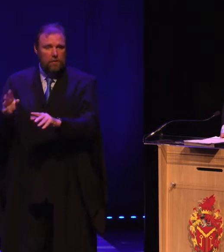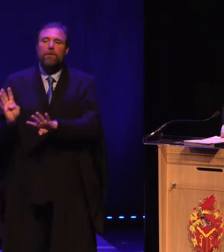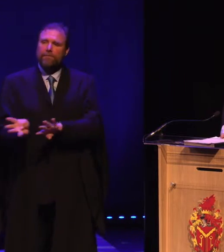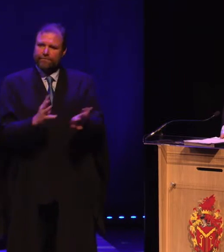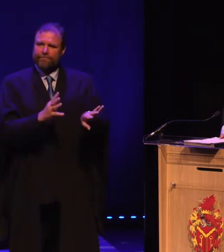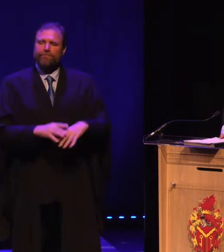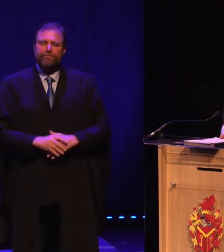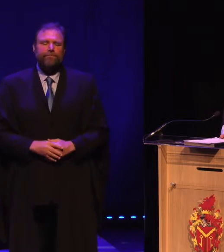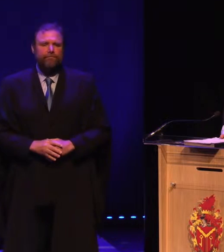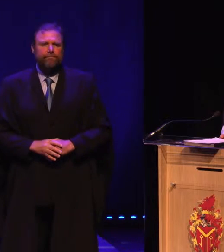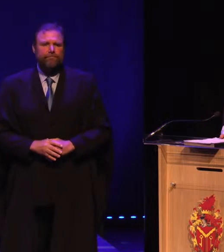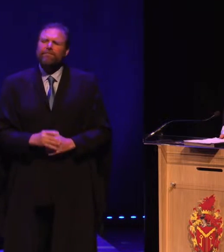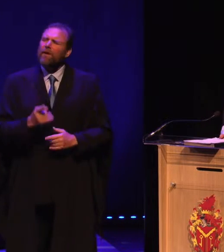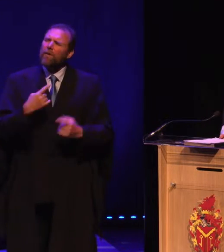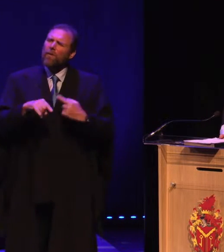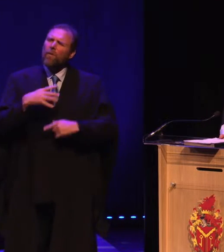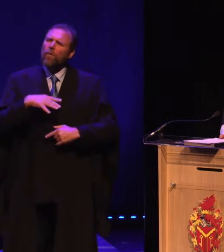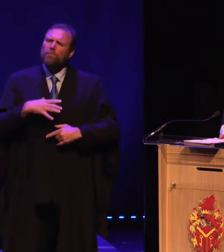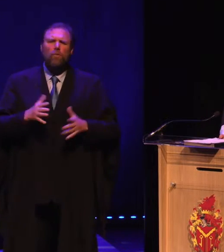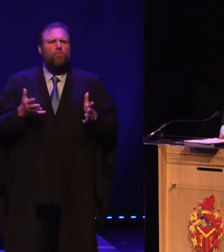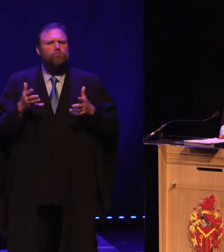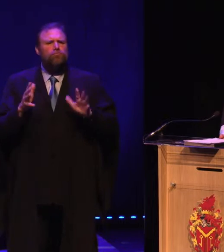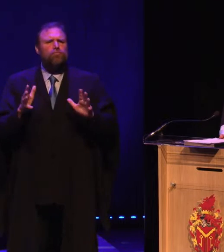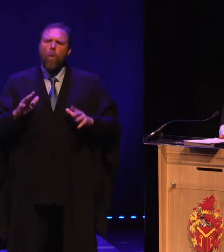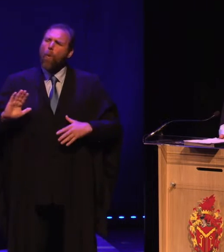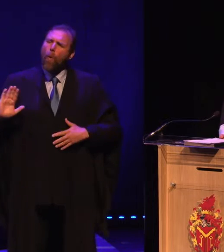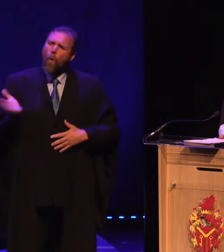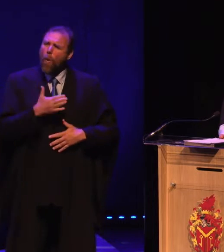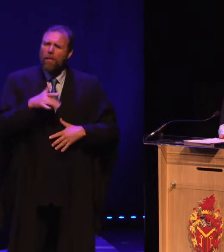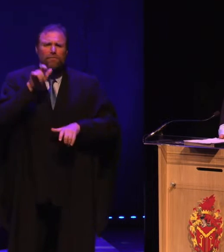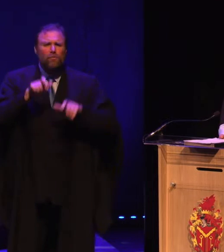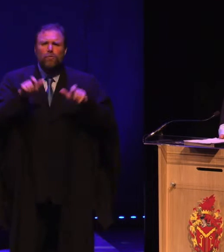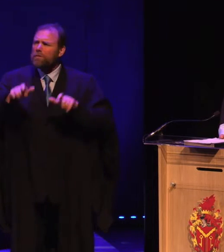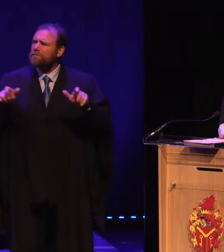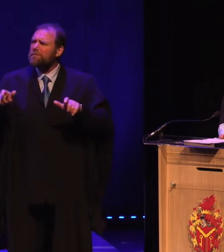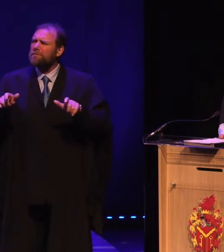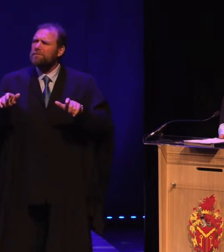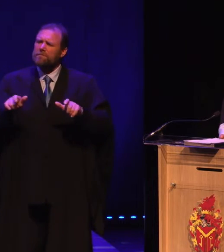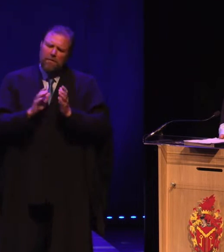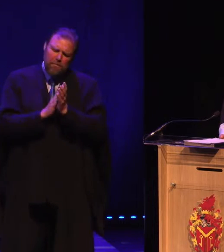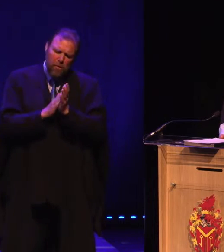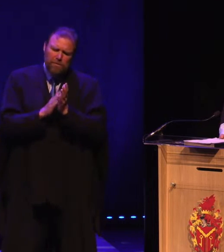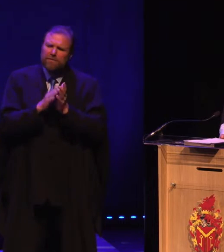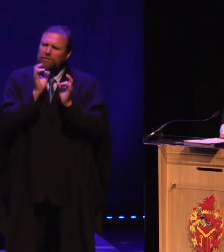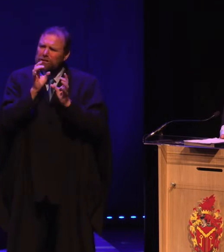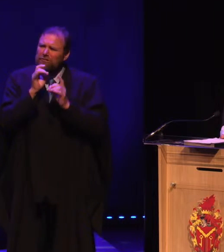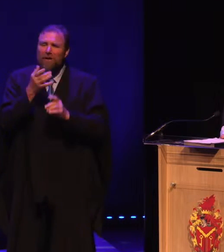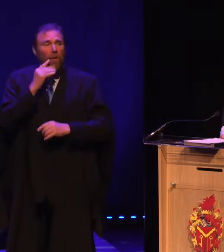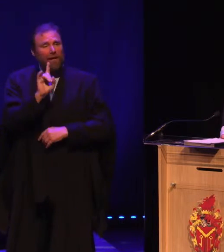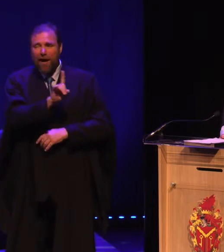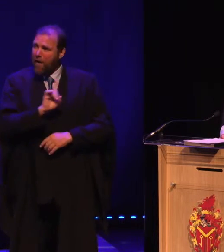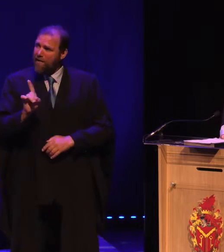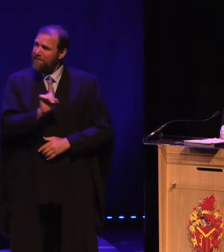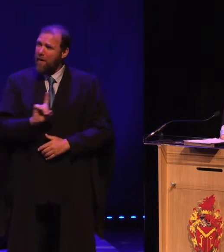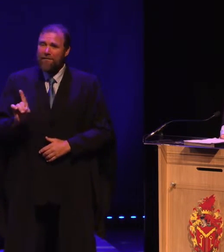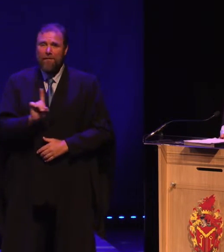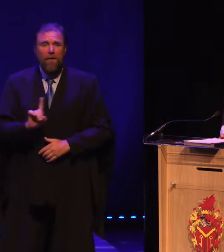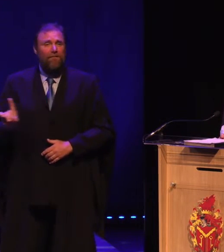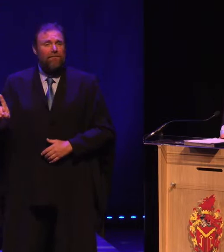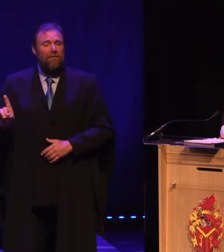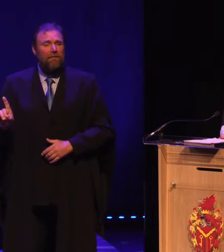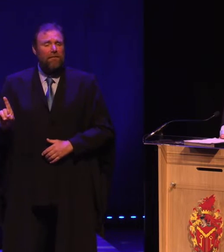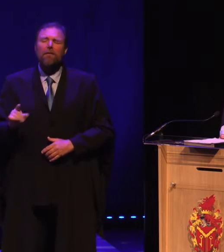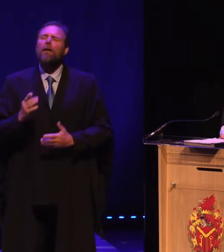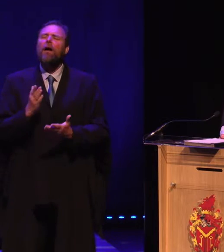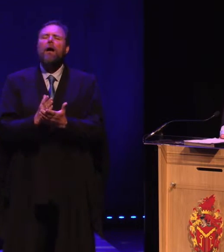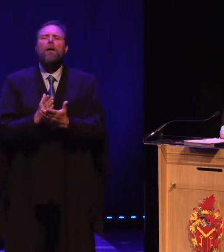our appreciation of all our students by applauding, cheering as the graduands process across the stage. We want you